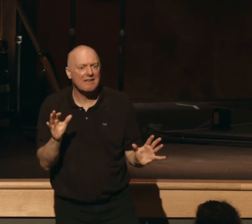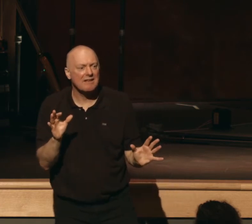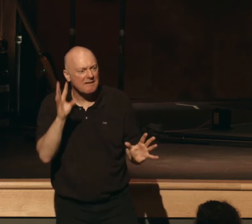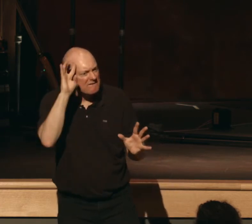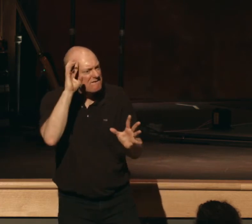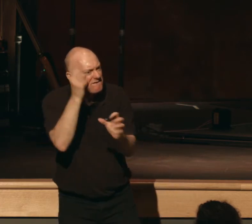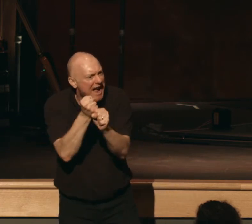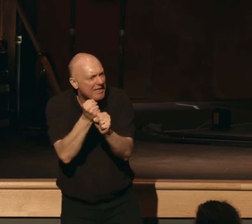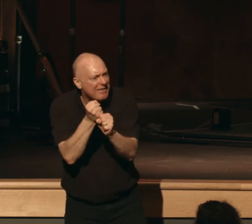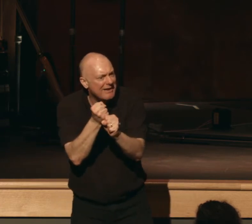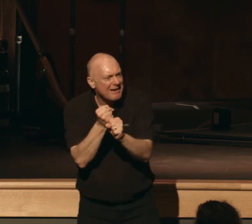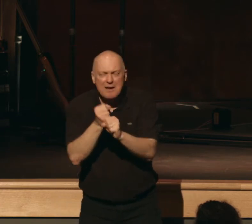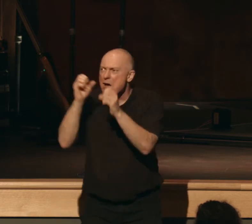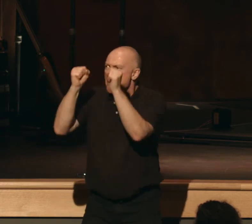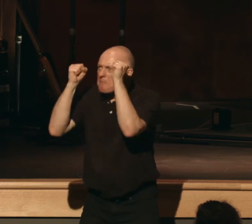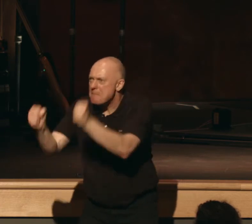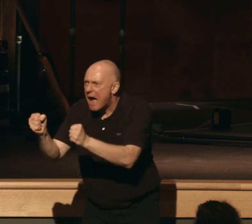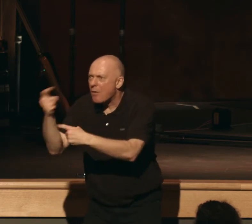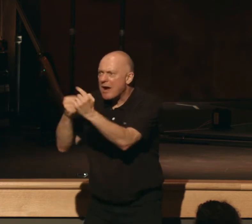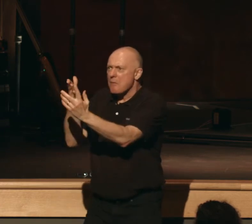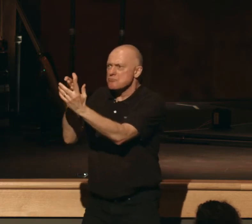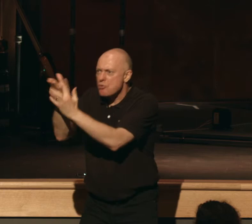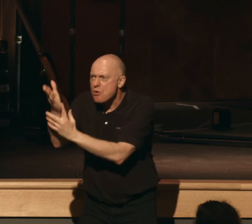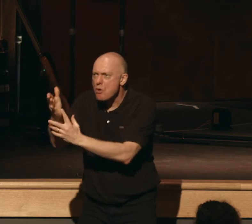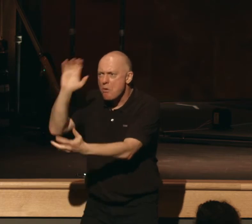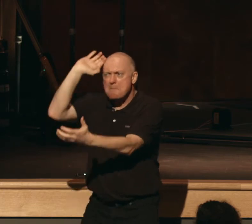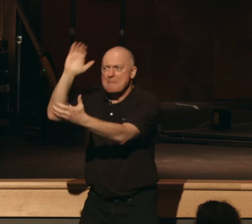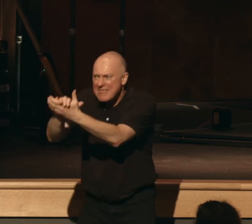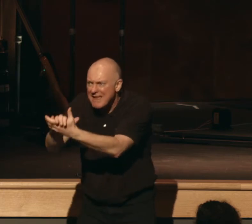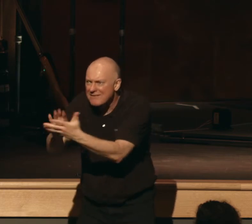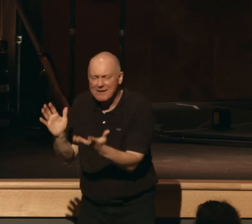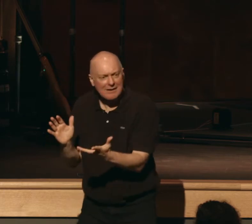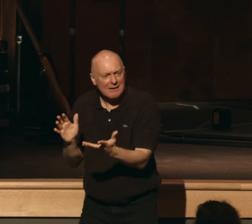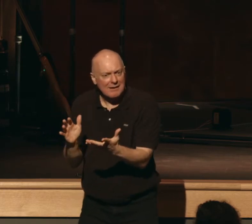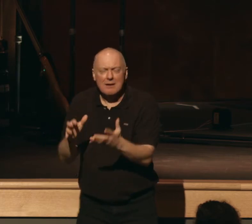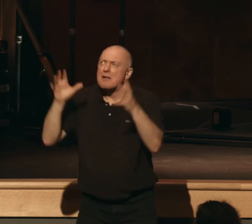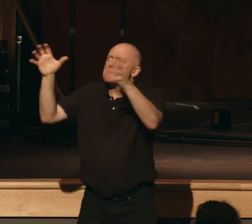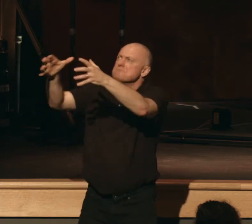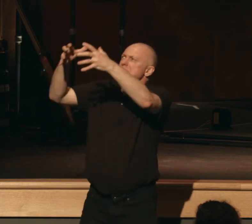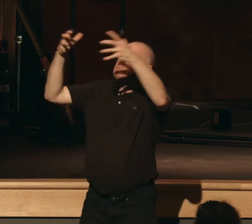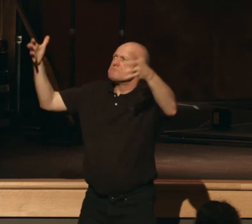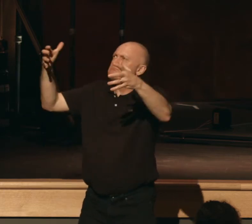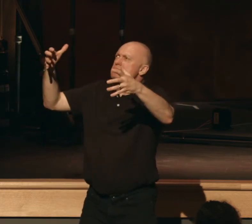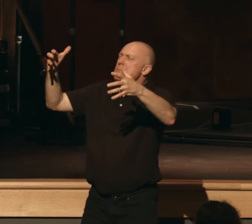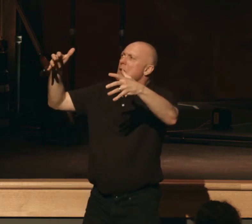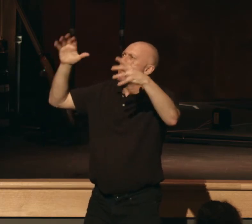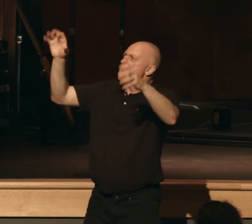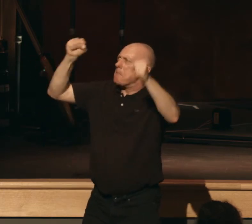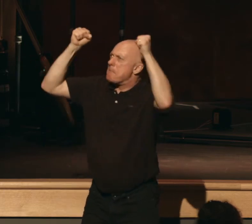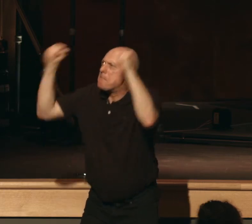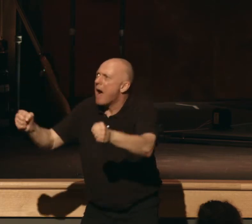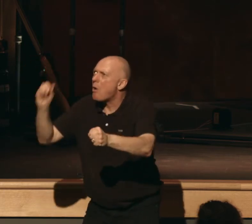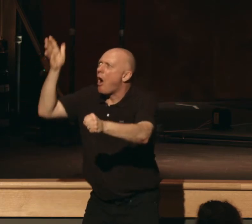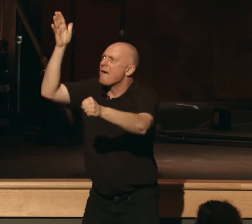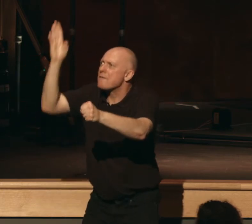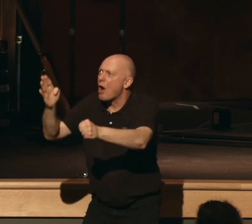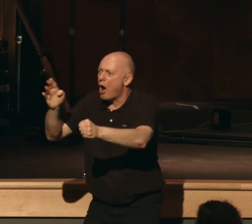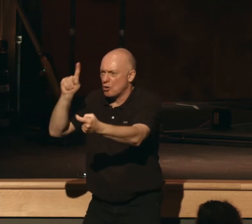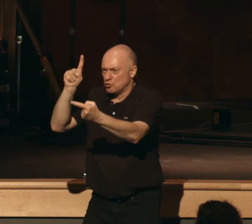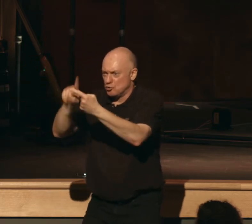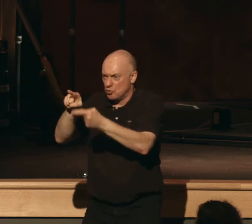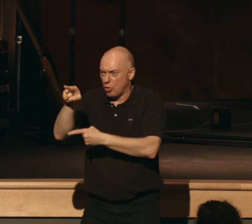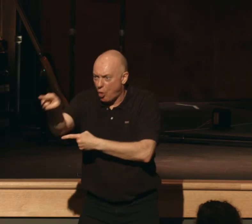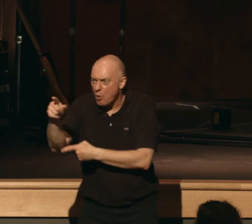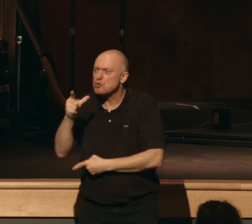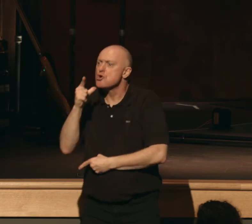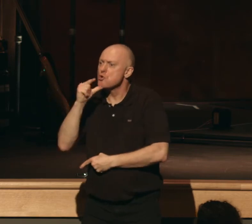That's faith. Power that comes through believing, the immeasurable greatness of the power of God toward